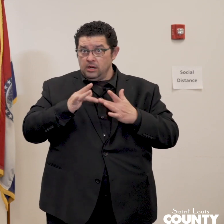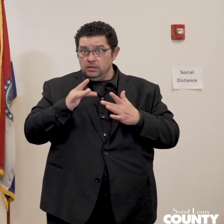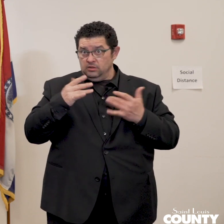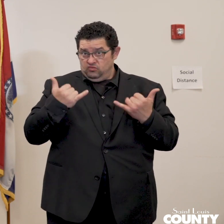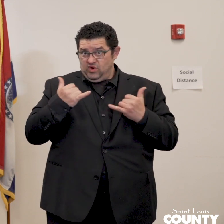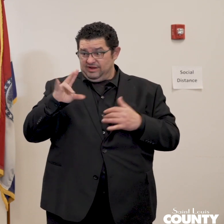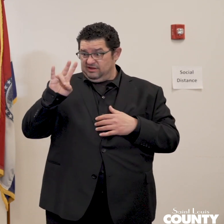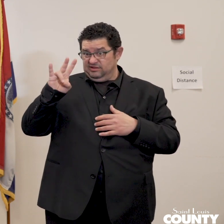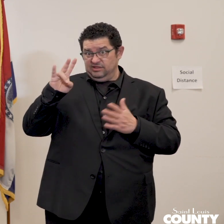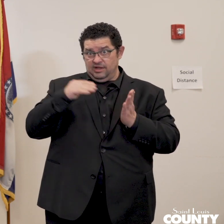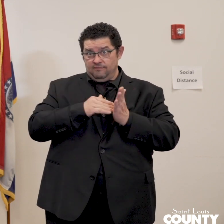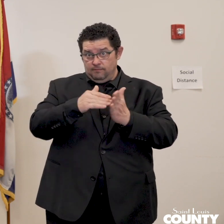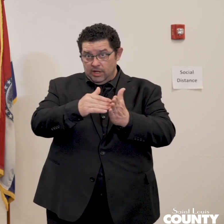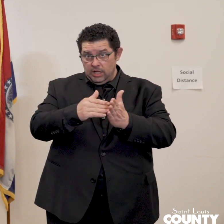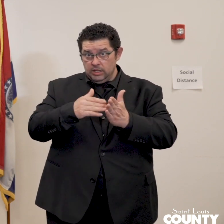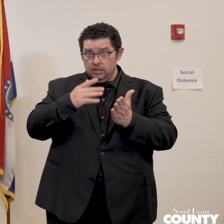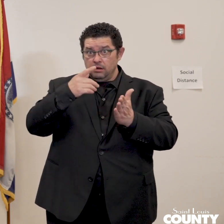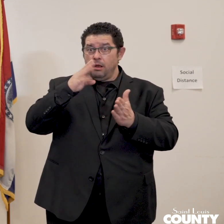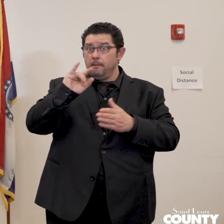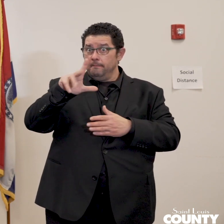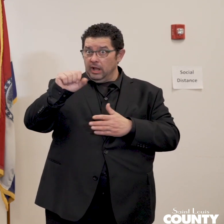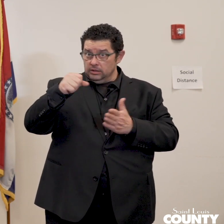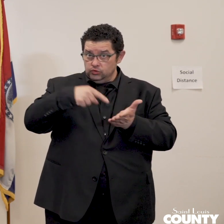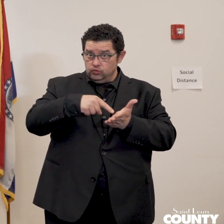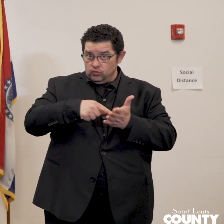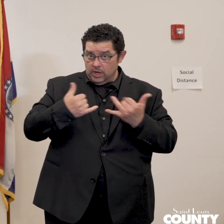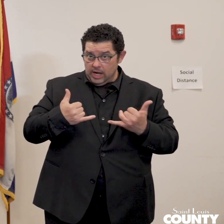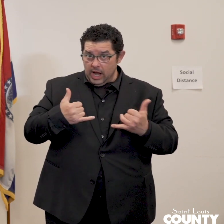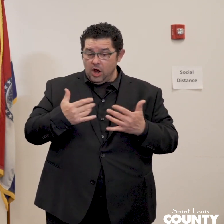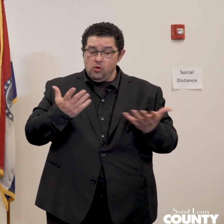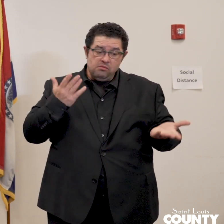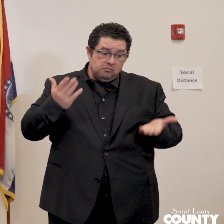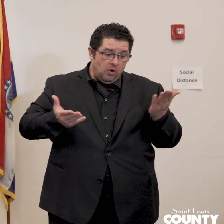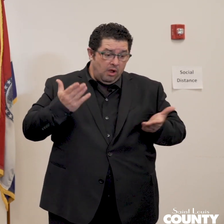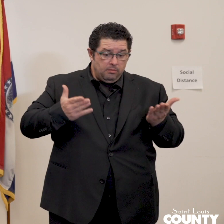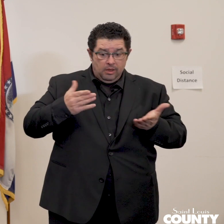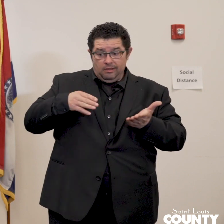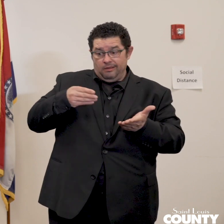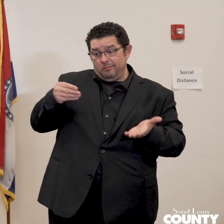obligations or encumbrances or bills that are due. Probably have